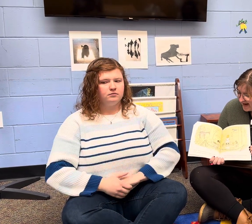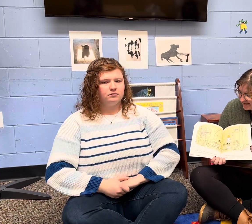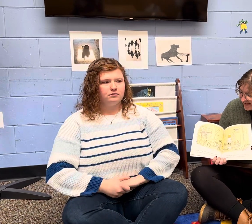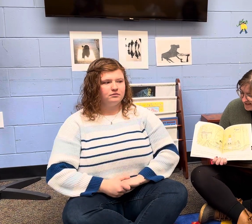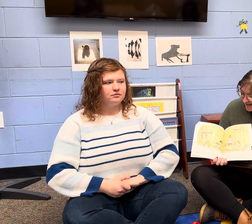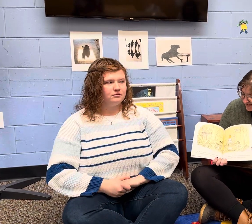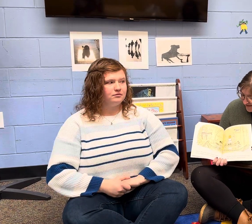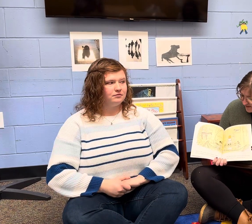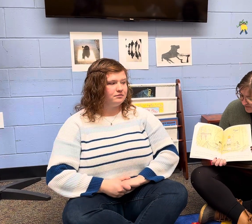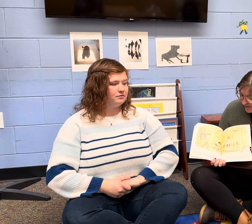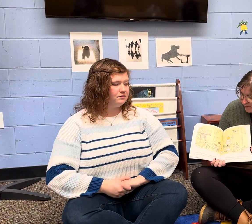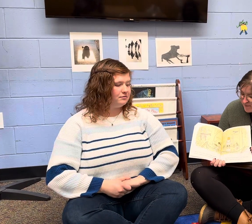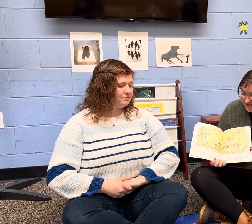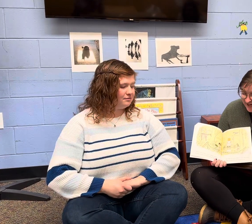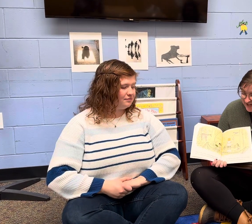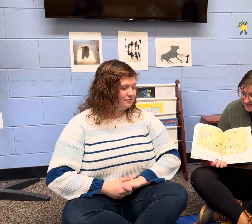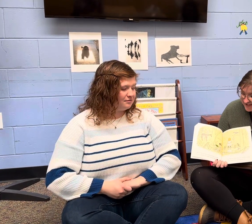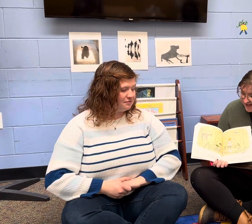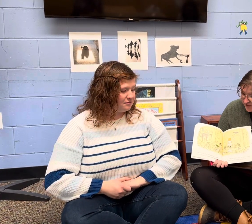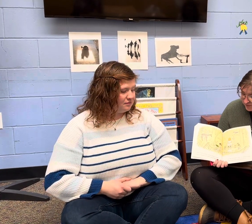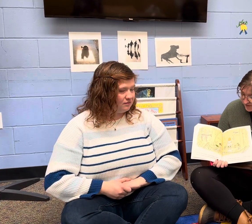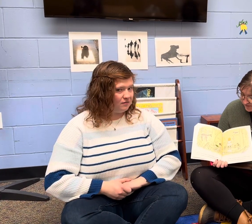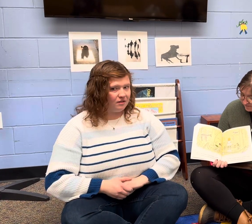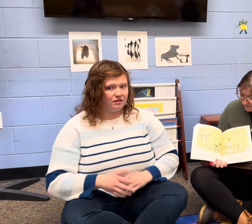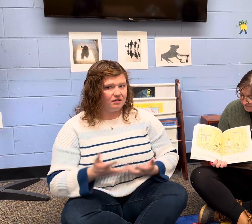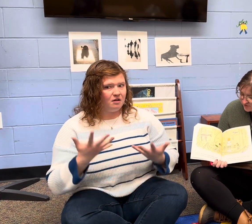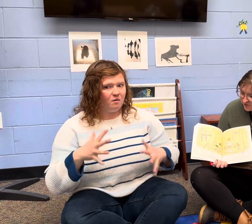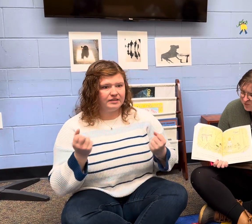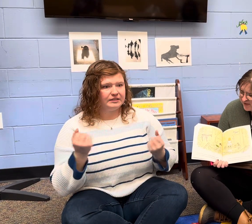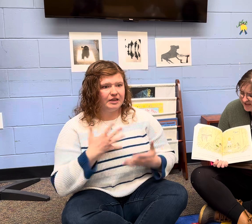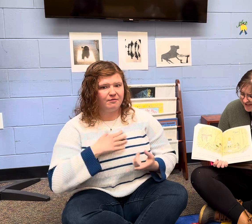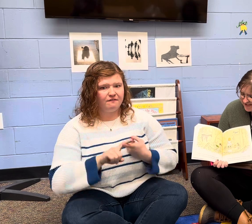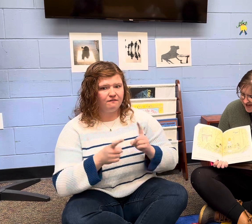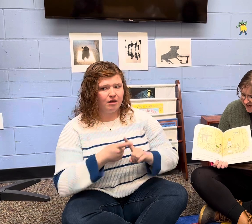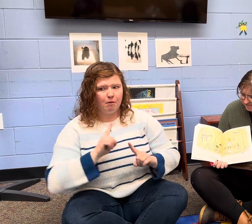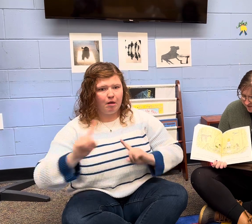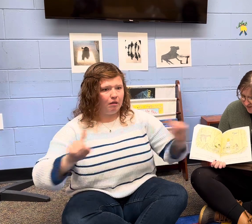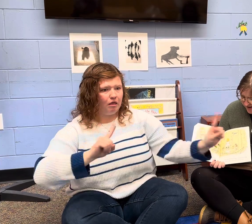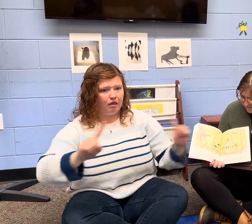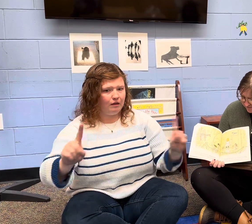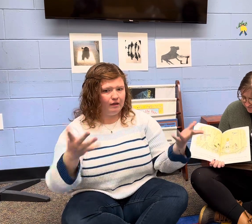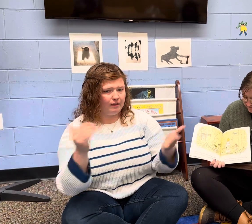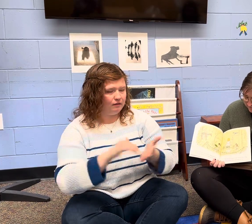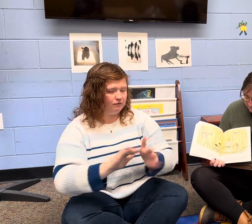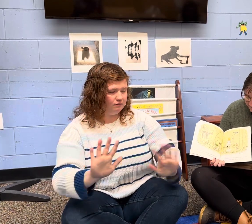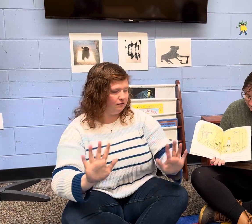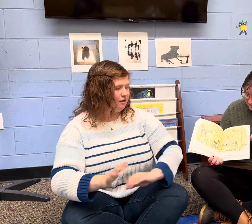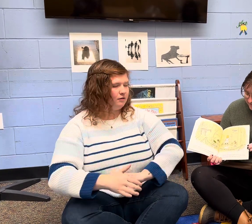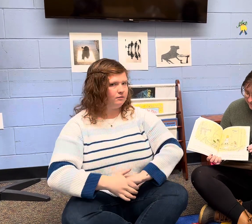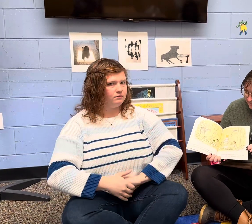And as I sat there without making a sound, so they wouldn't get scared and run away,